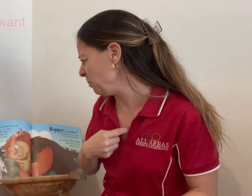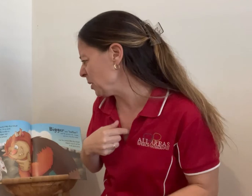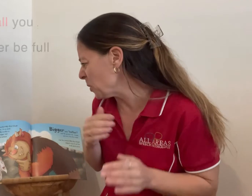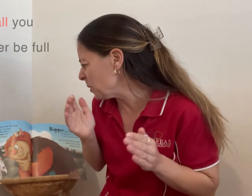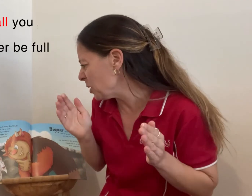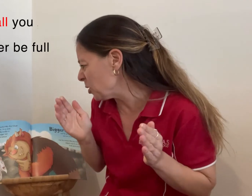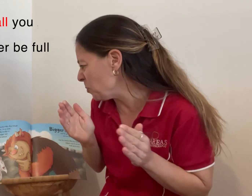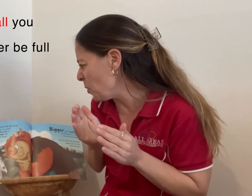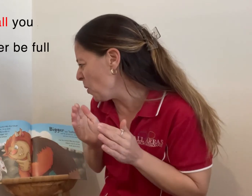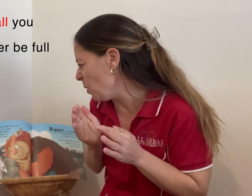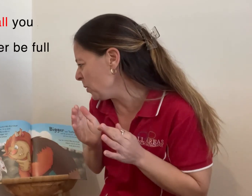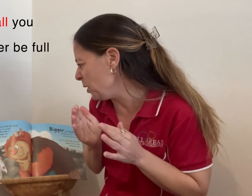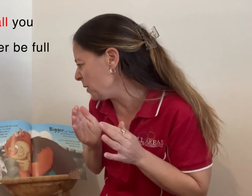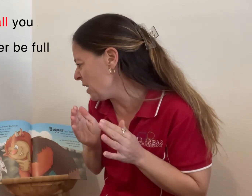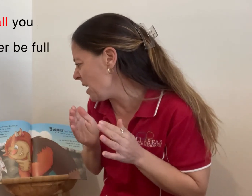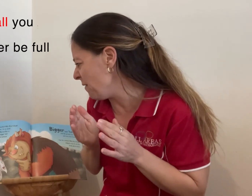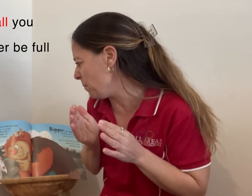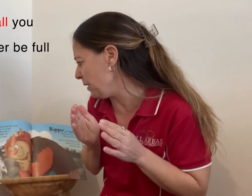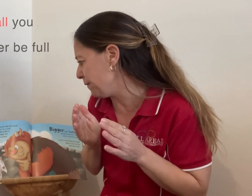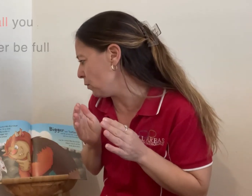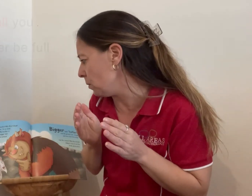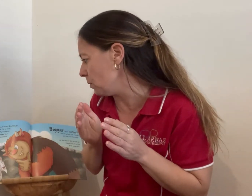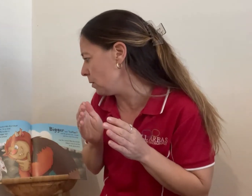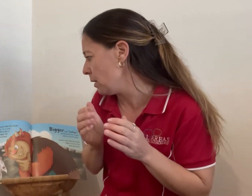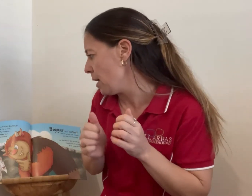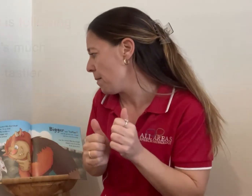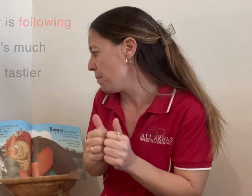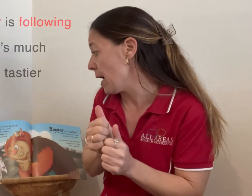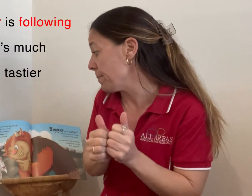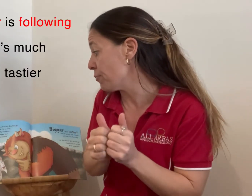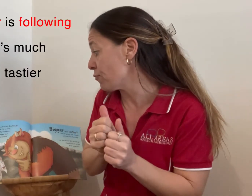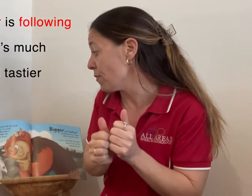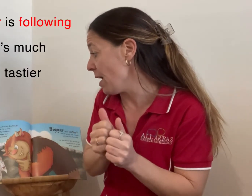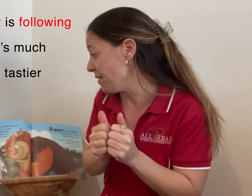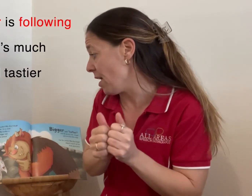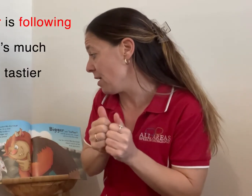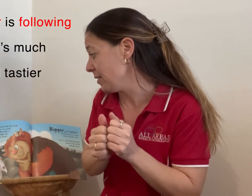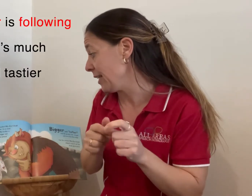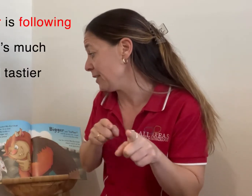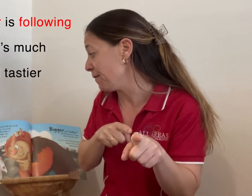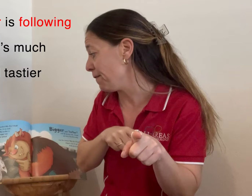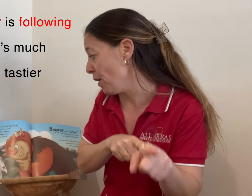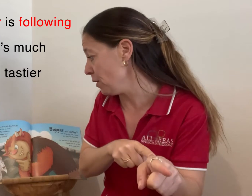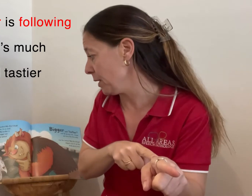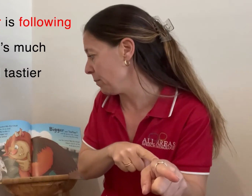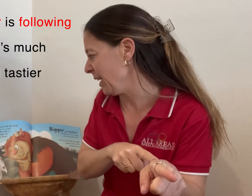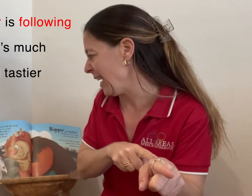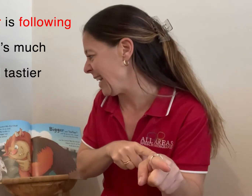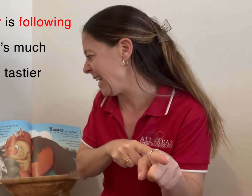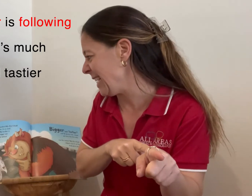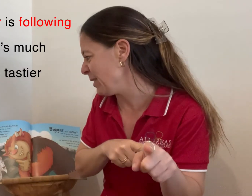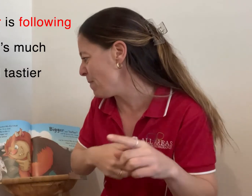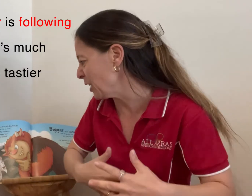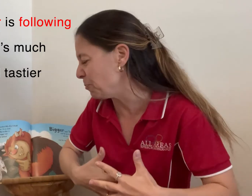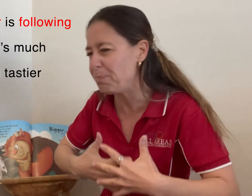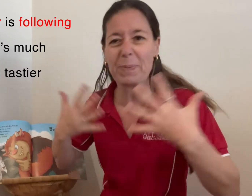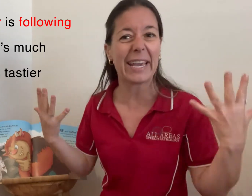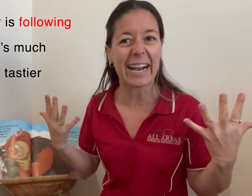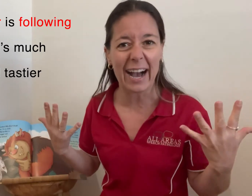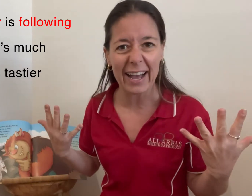so small you would never be full. My brother is following me and he's much bigger